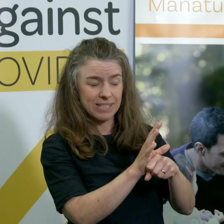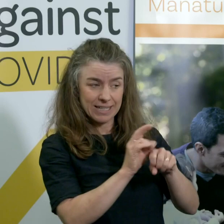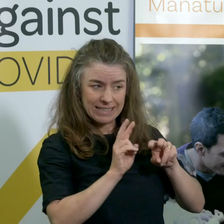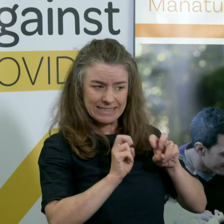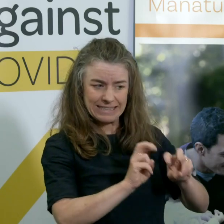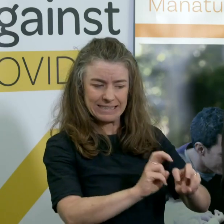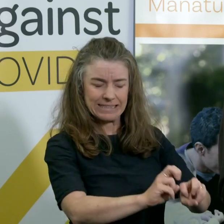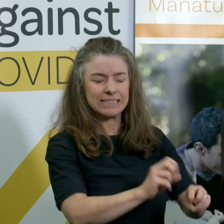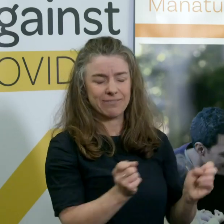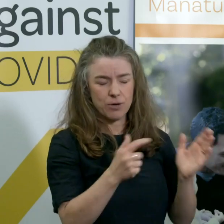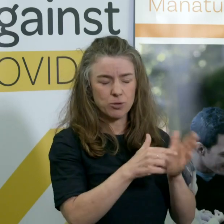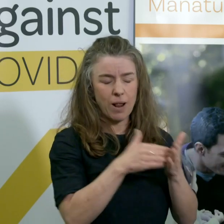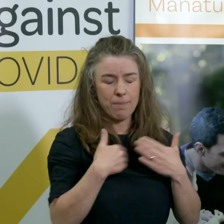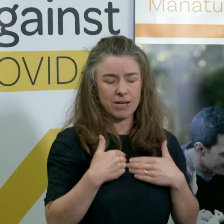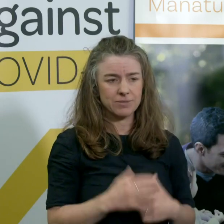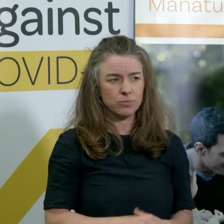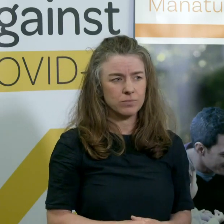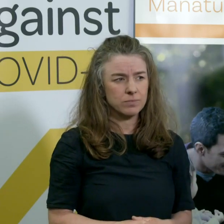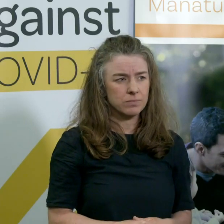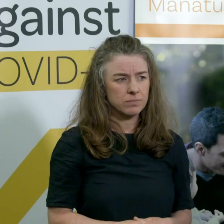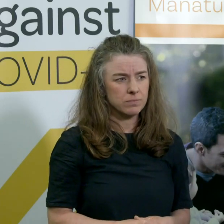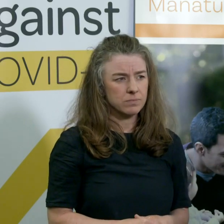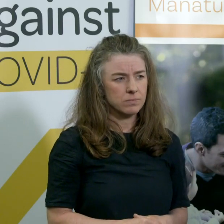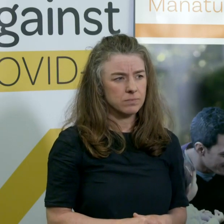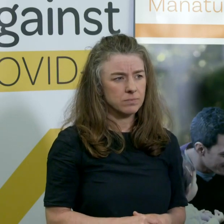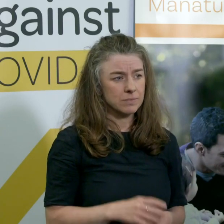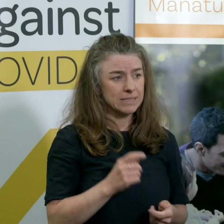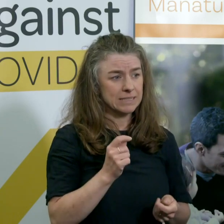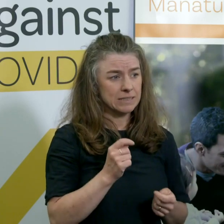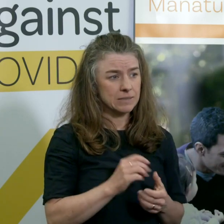very important. Which positive tests came back this morning? Because those are the ones that you